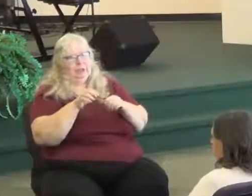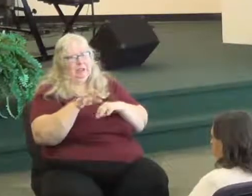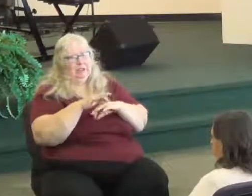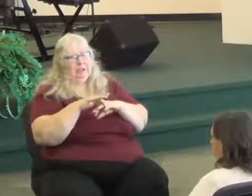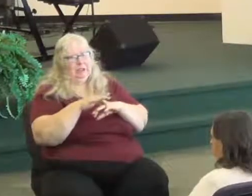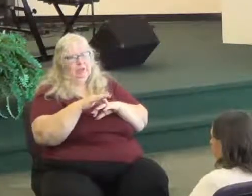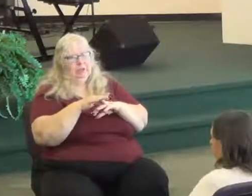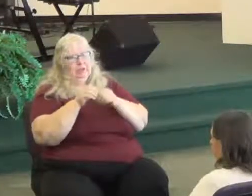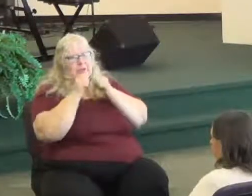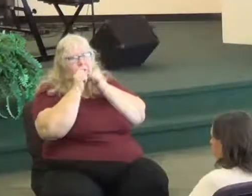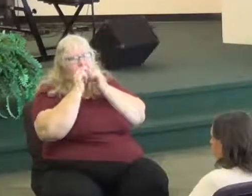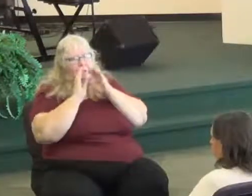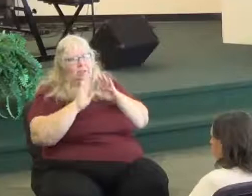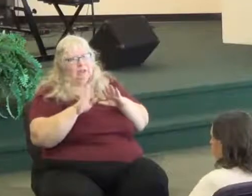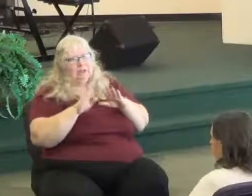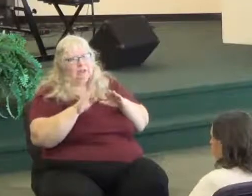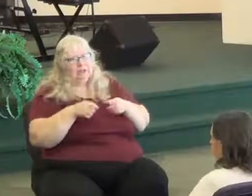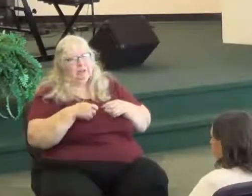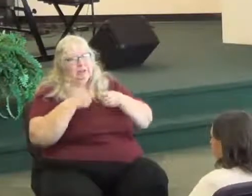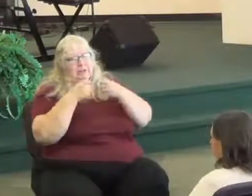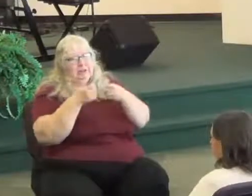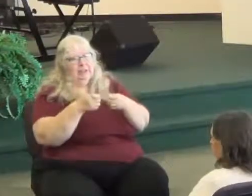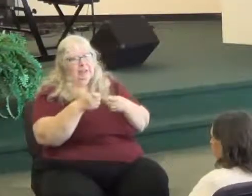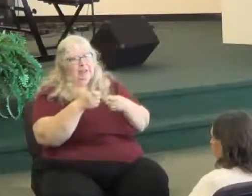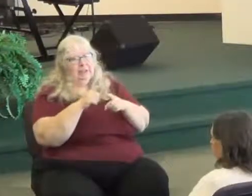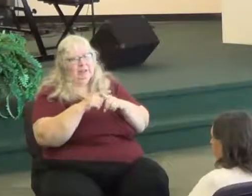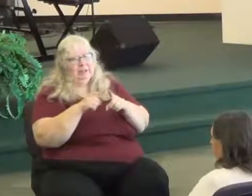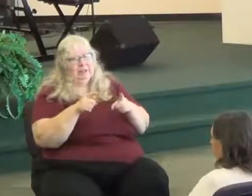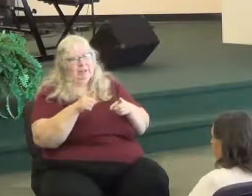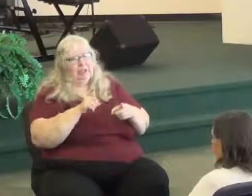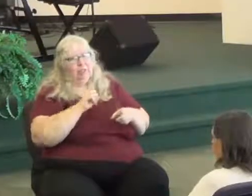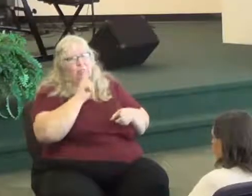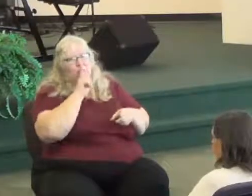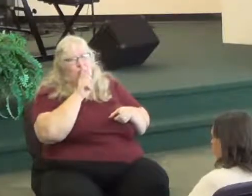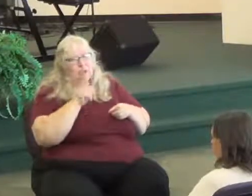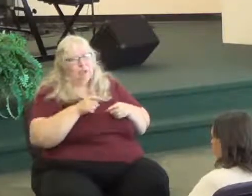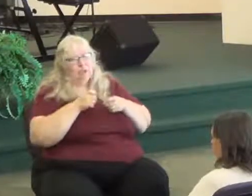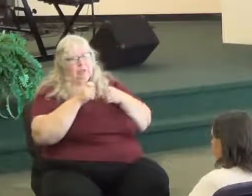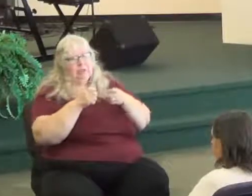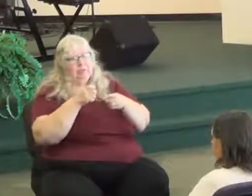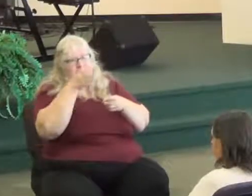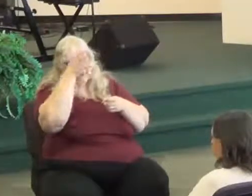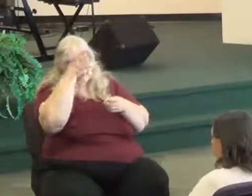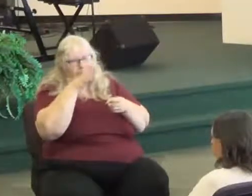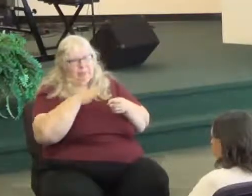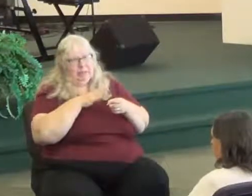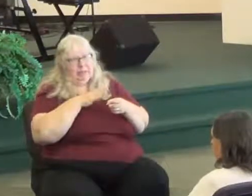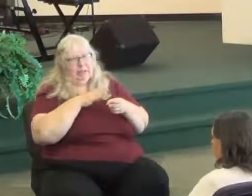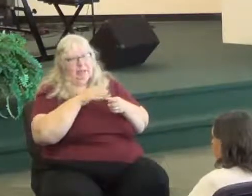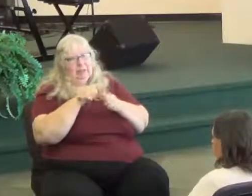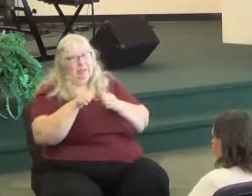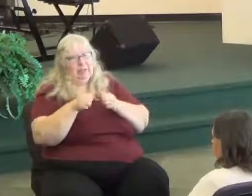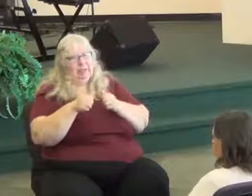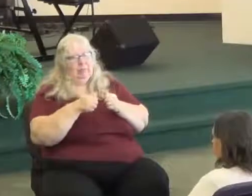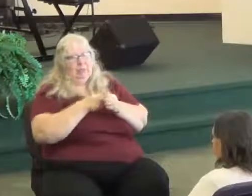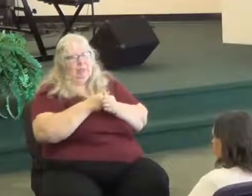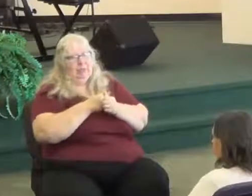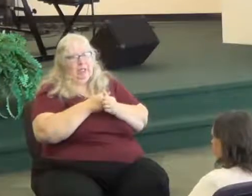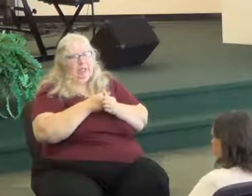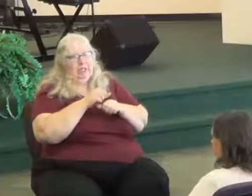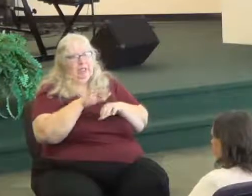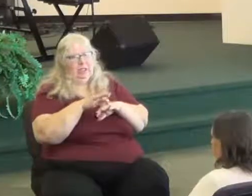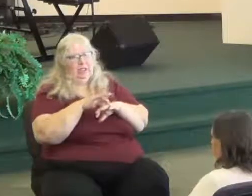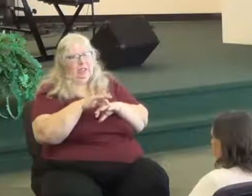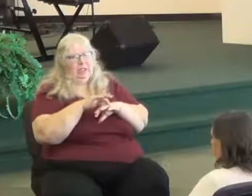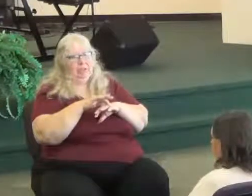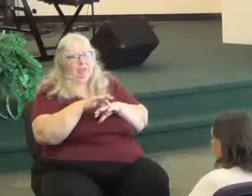blessing. It's just a gift. But the real gift is the man that stands behind the ring. Because the marriage covenant is that you get